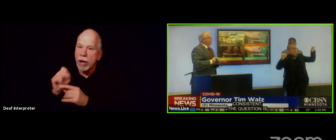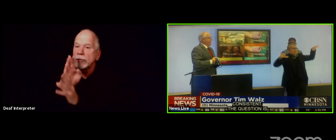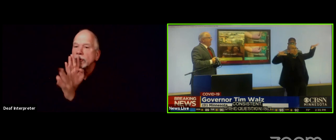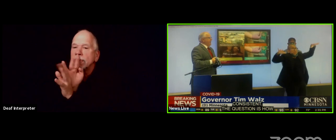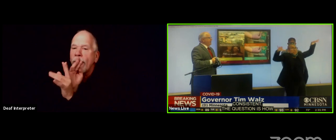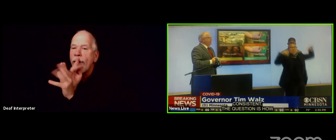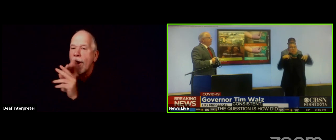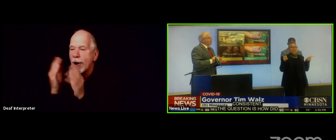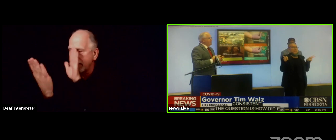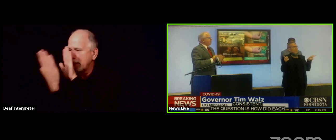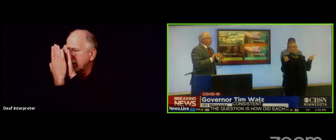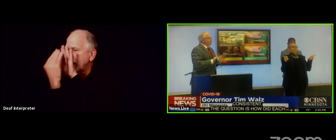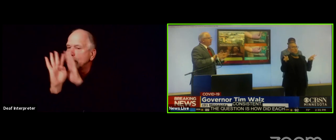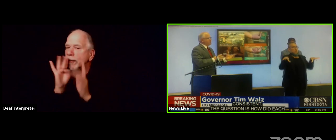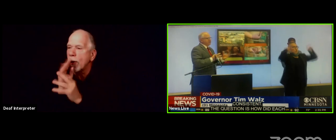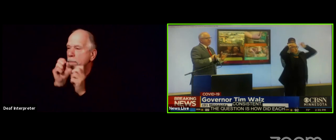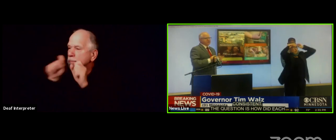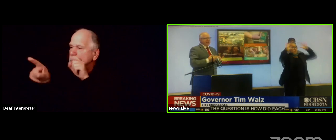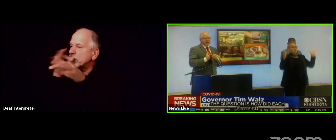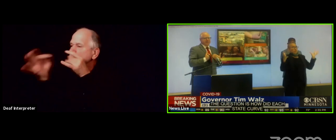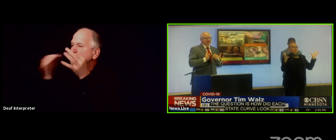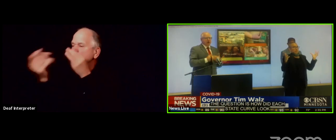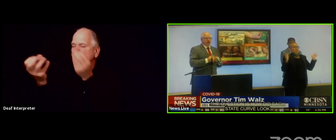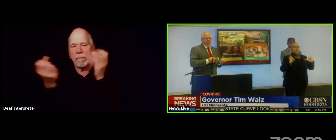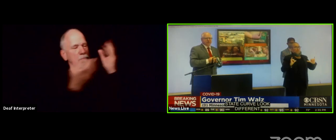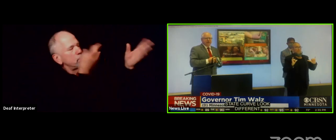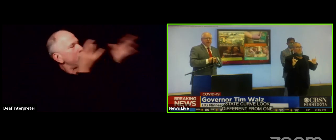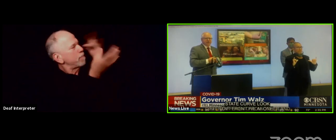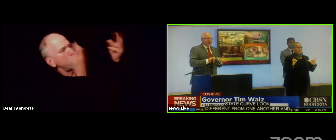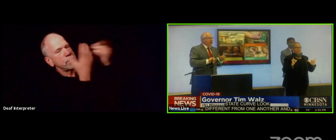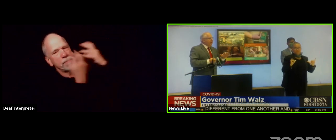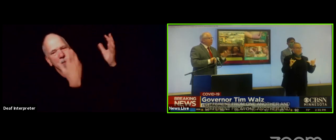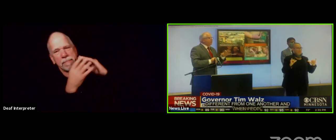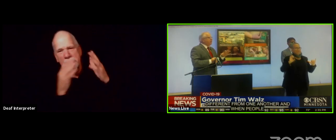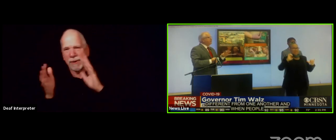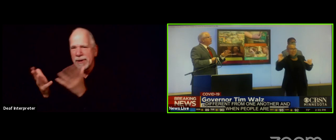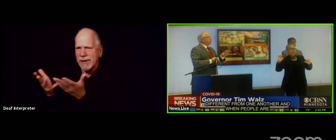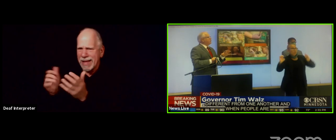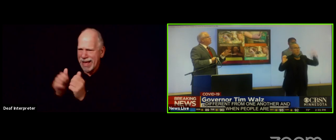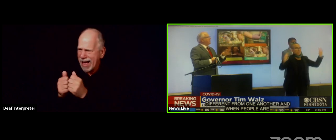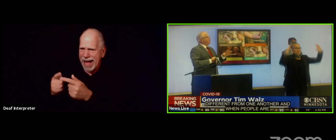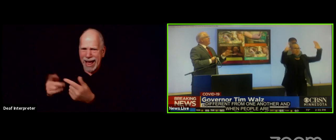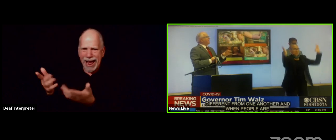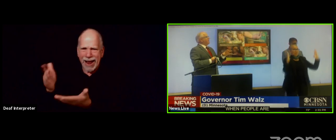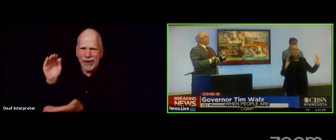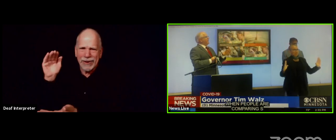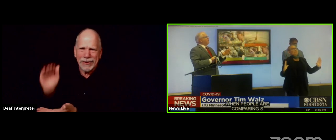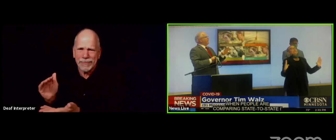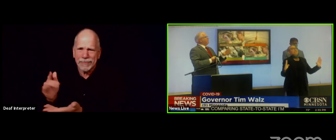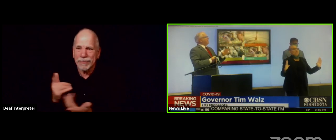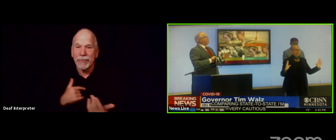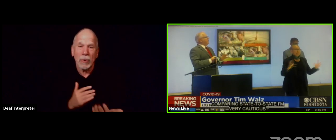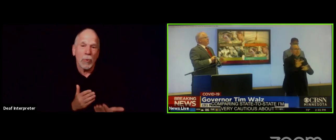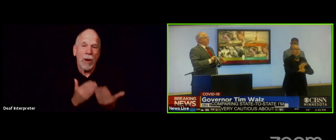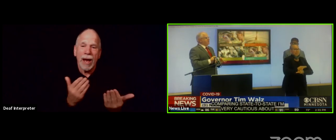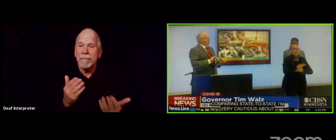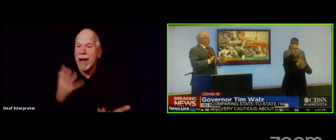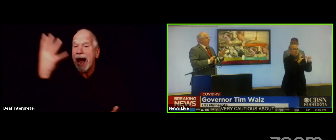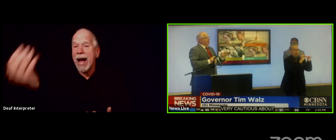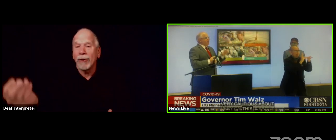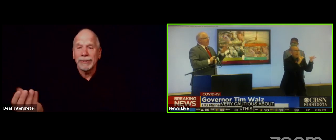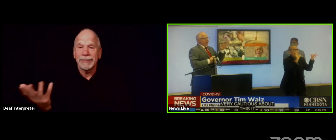another? And when people are comparing state to state, I'm very cautious about this. It really determines your demographic and your population